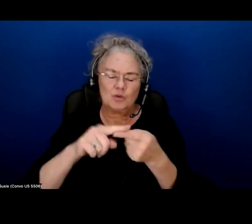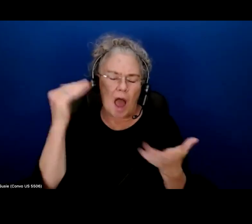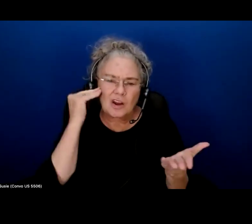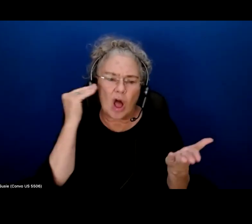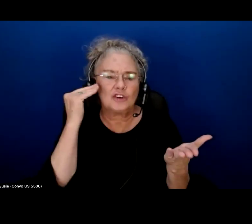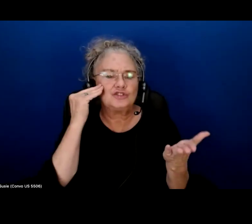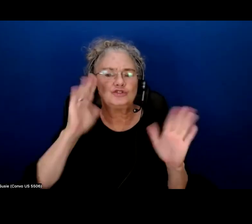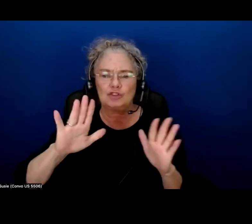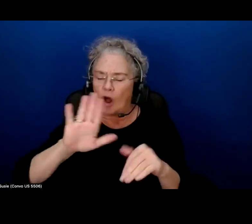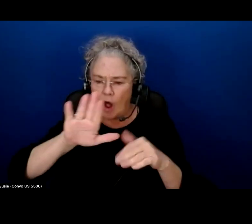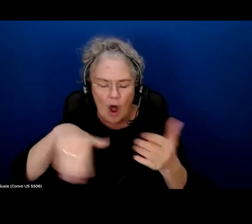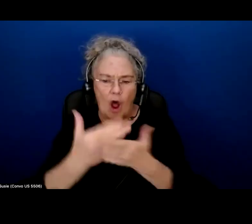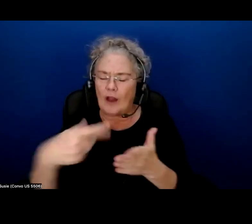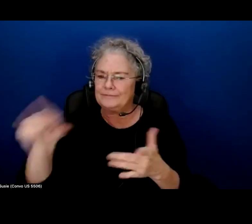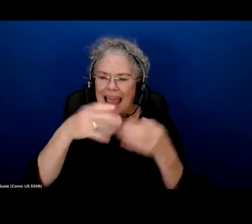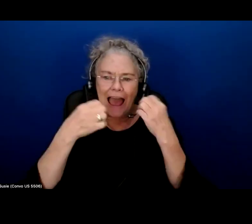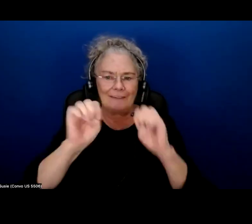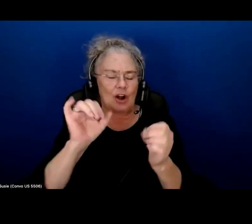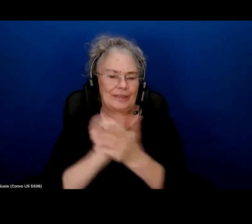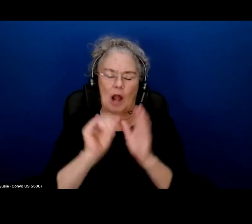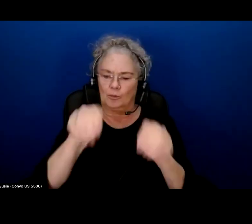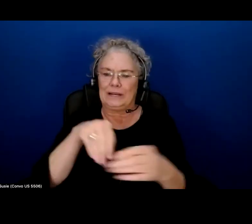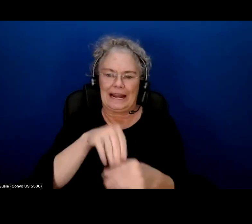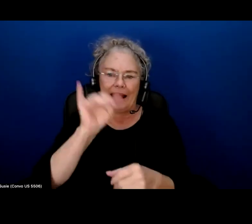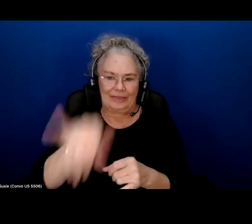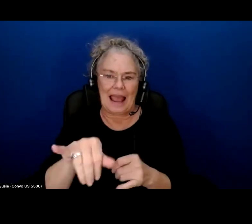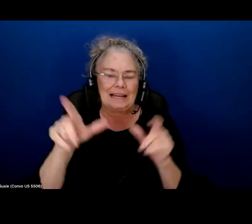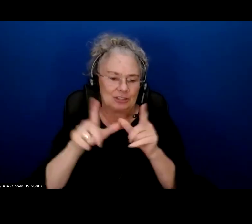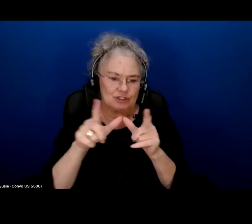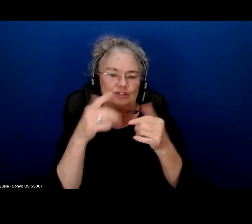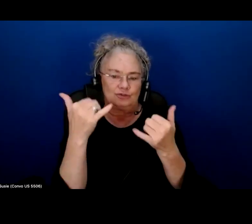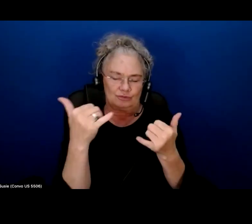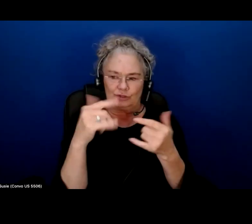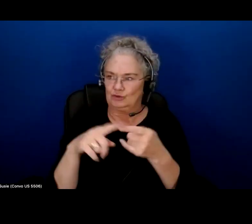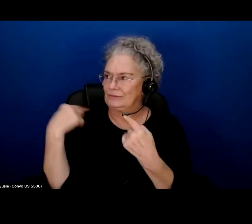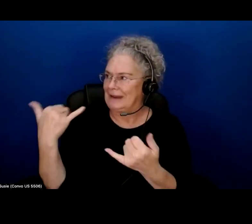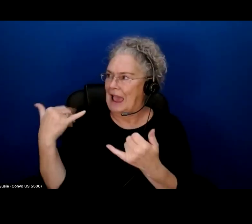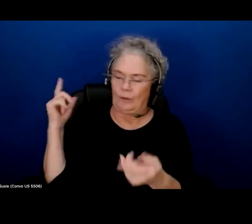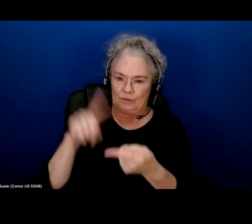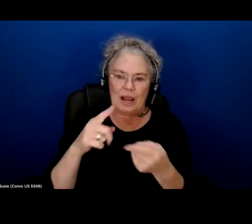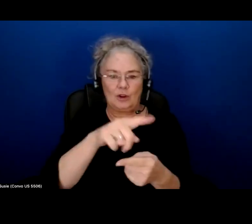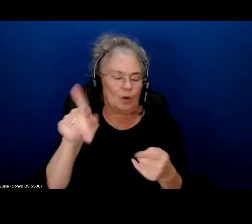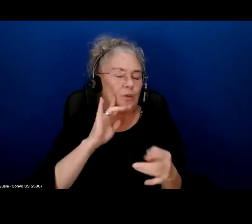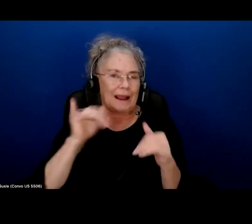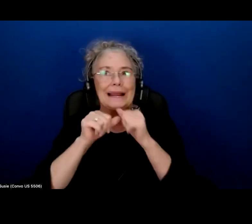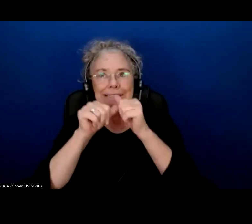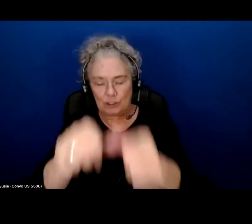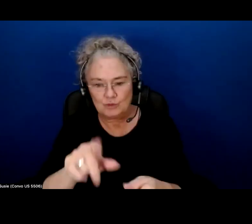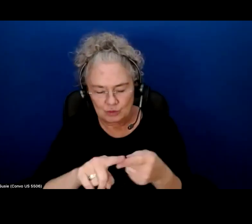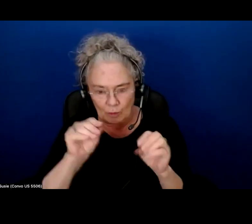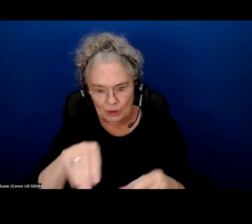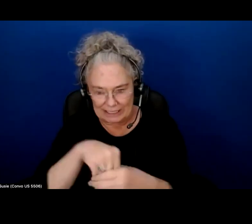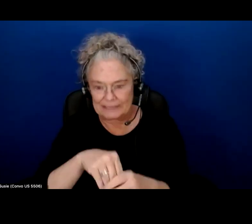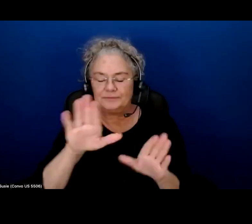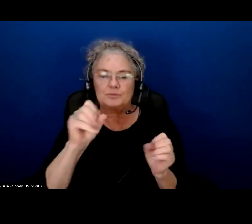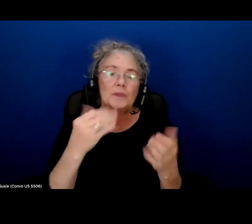um, all of the effort and work that has been put into this licensure to date, and that you all will continue to put into it. So thank you